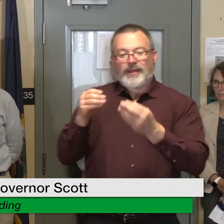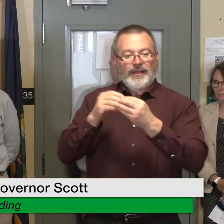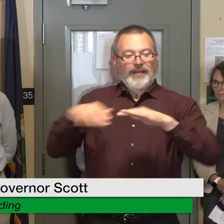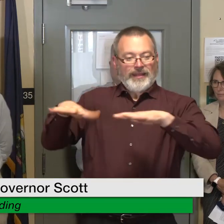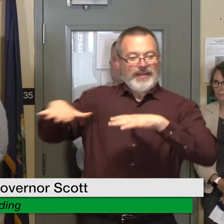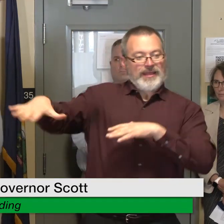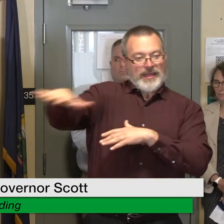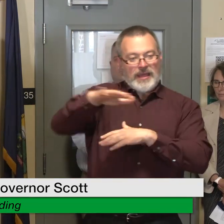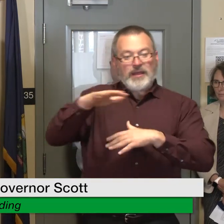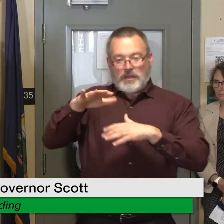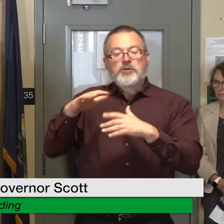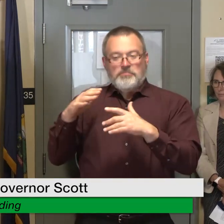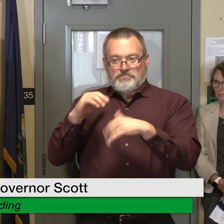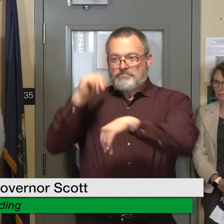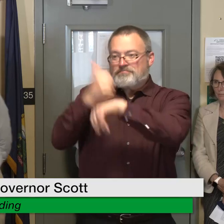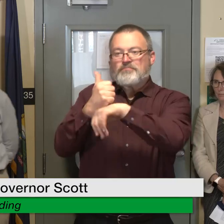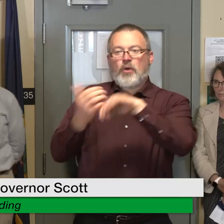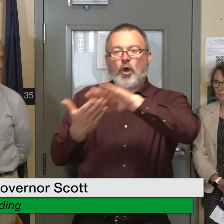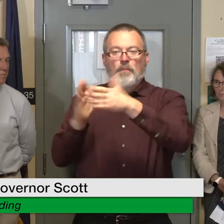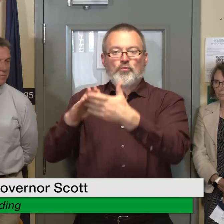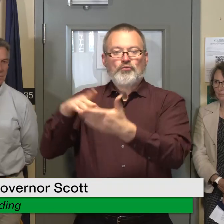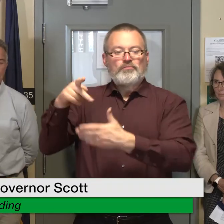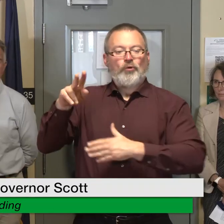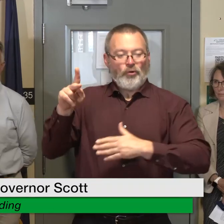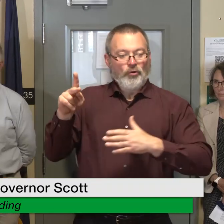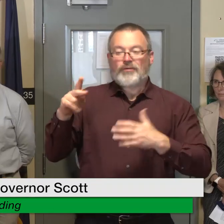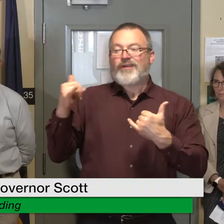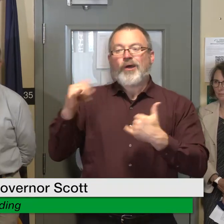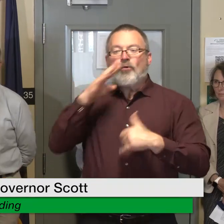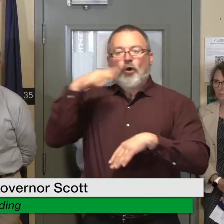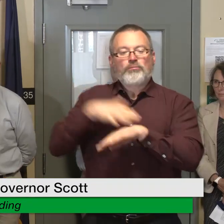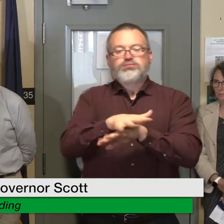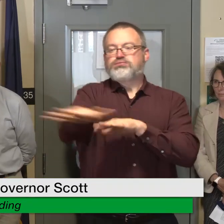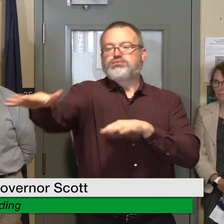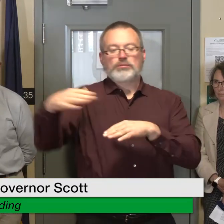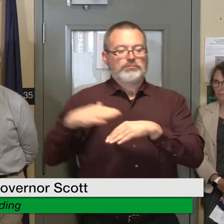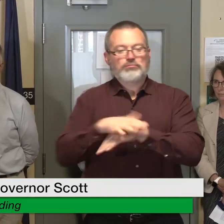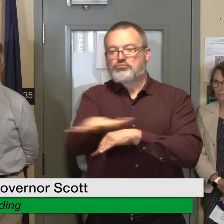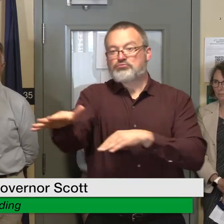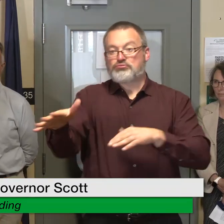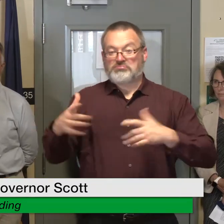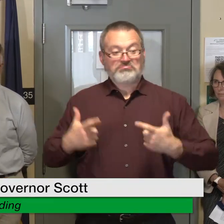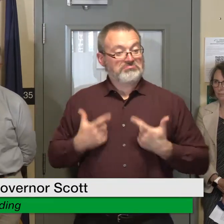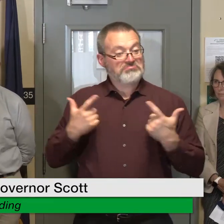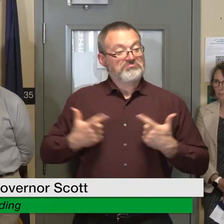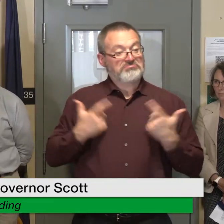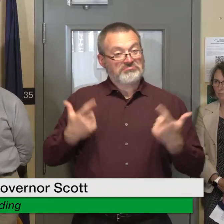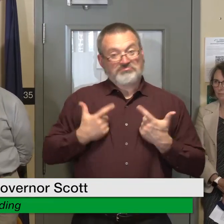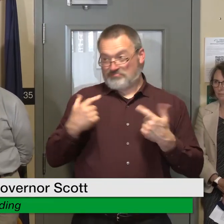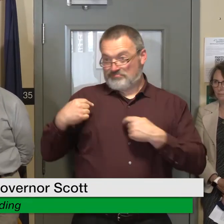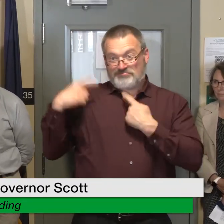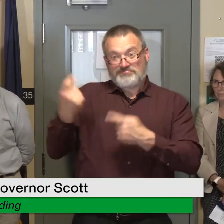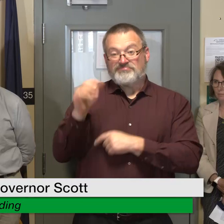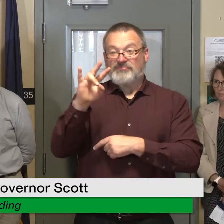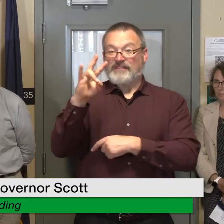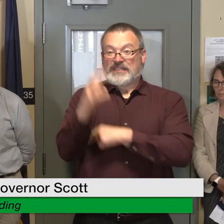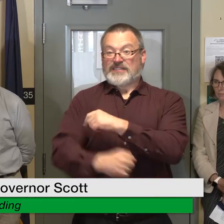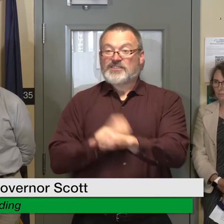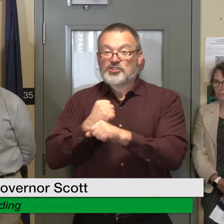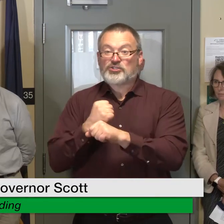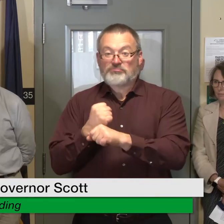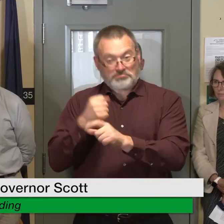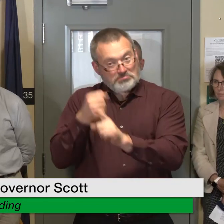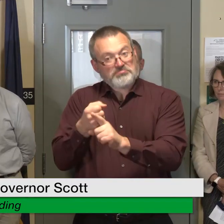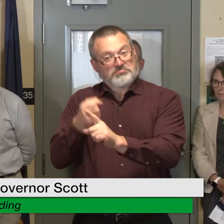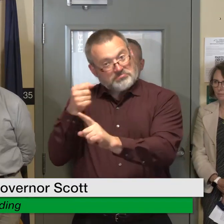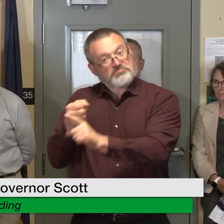was established that has been inundated with floodwaters multiple times in the 7 years since it opened. More